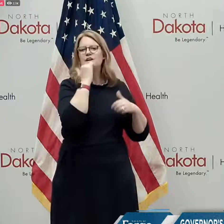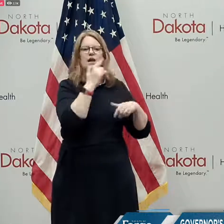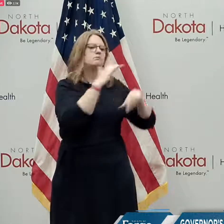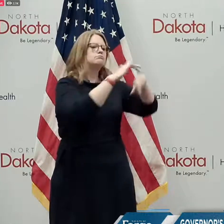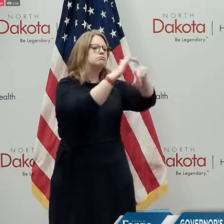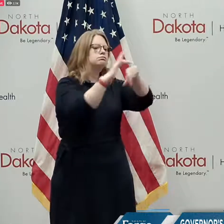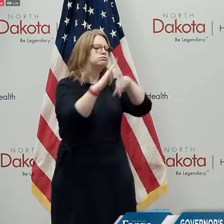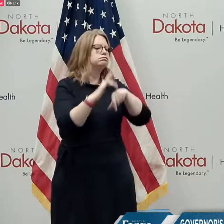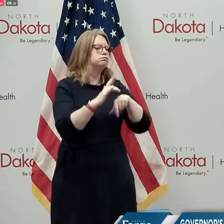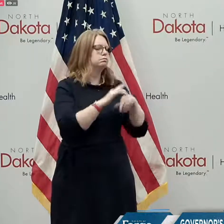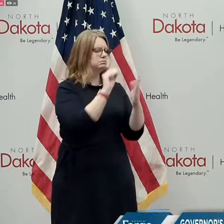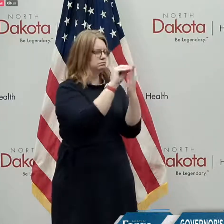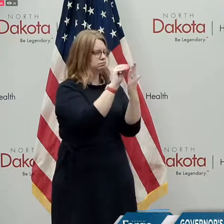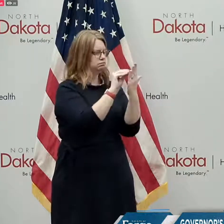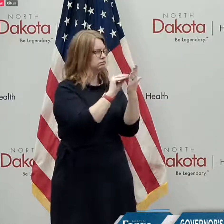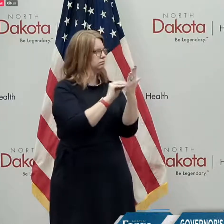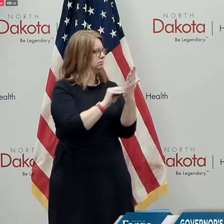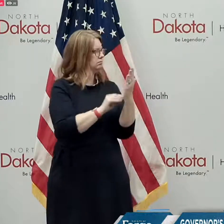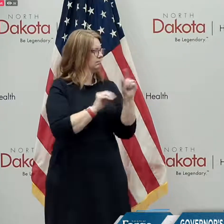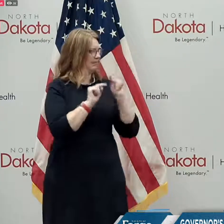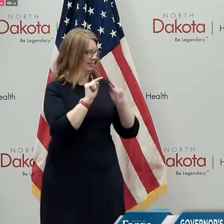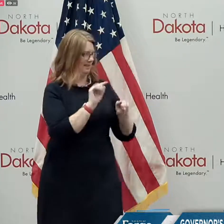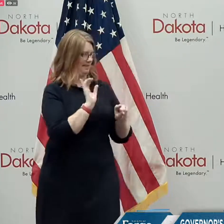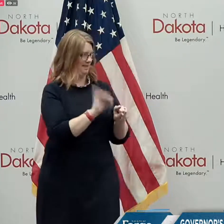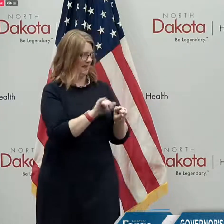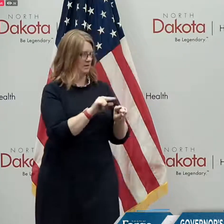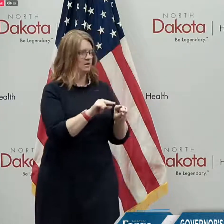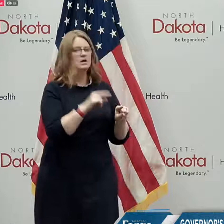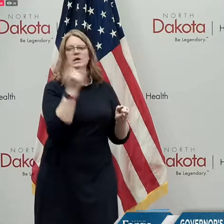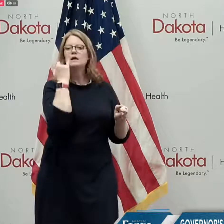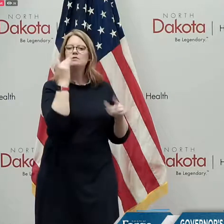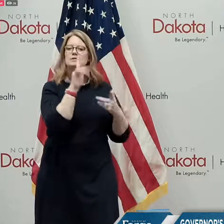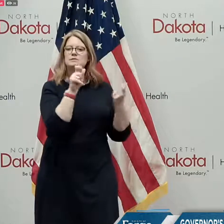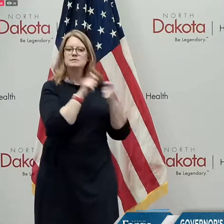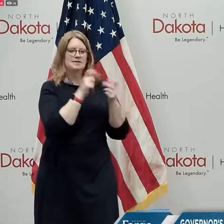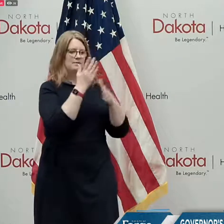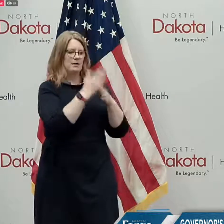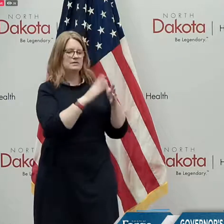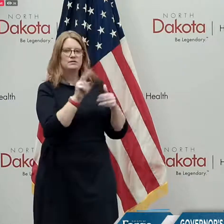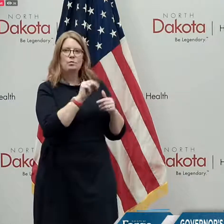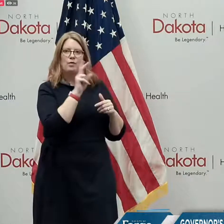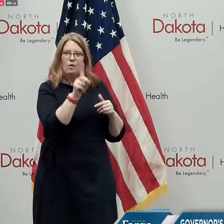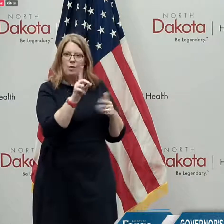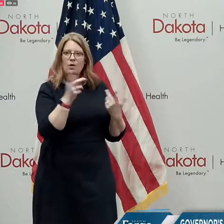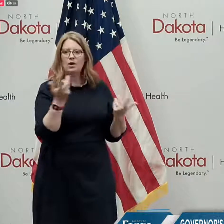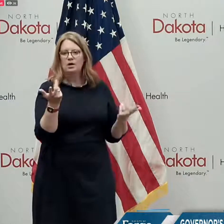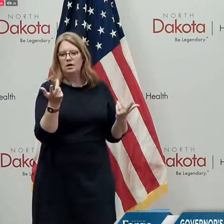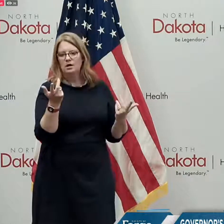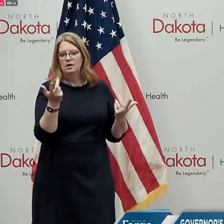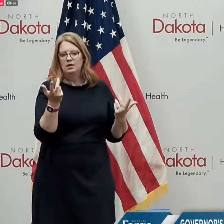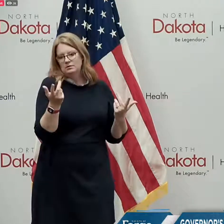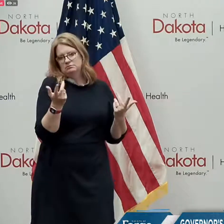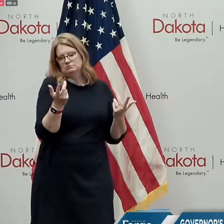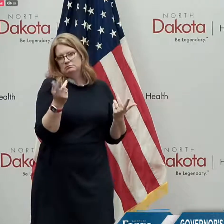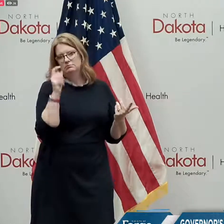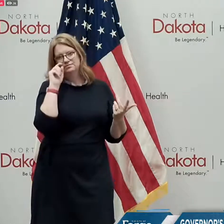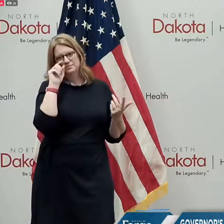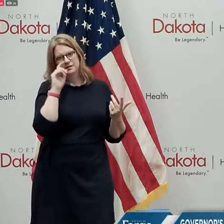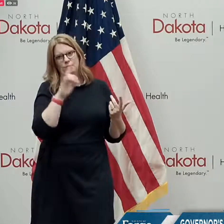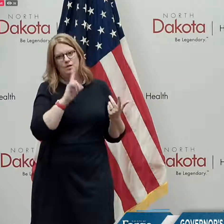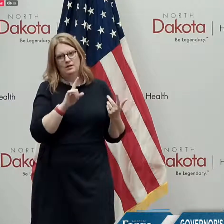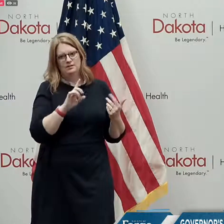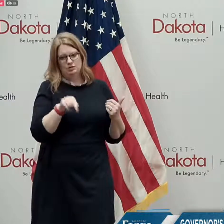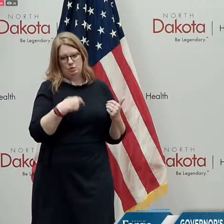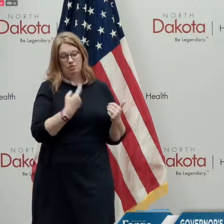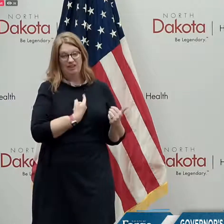your locations, which if you're in certain parts of North Dakota where we are kind of naturally socially